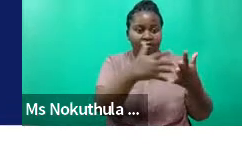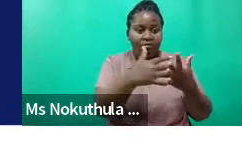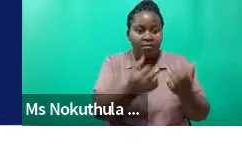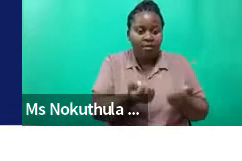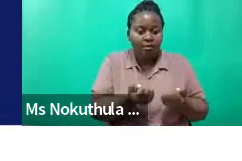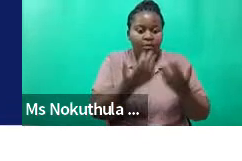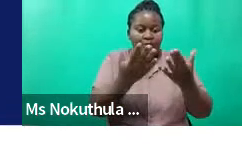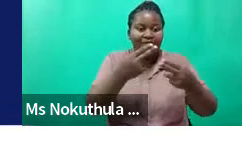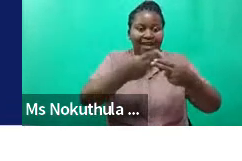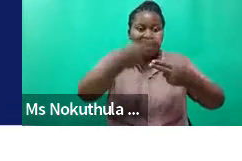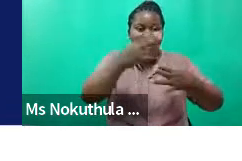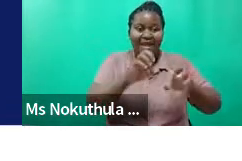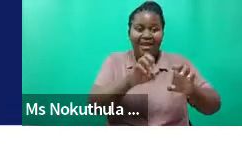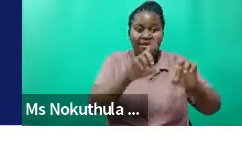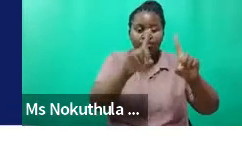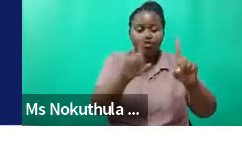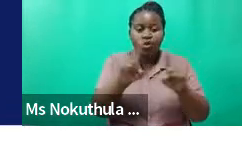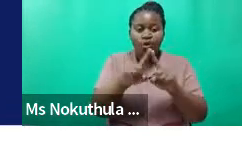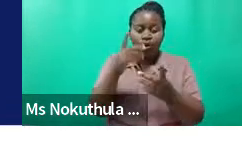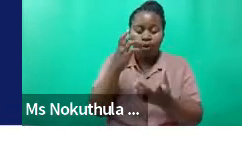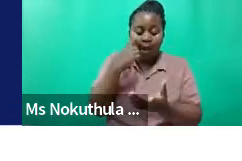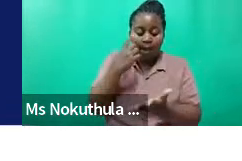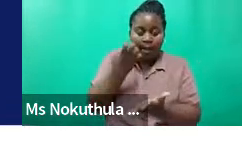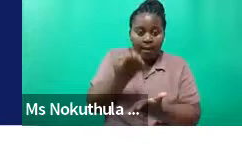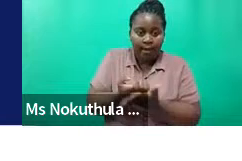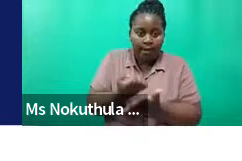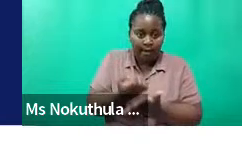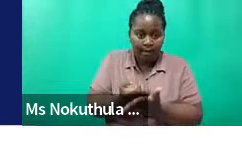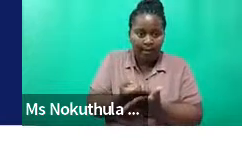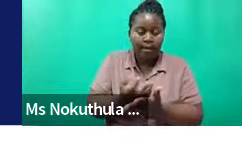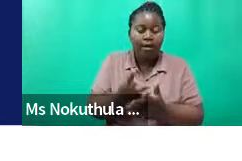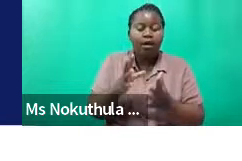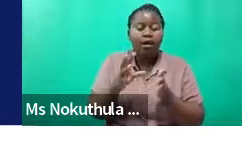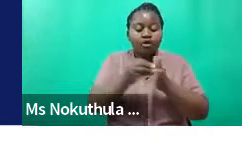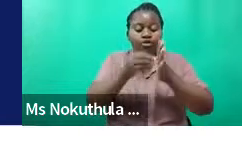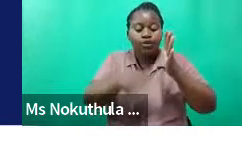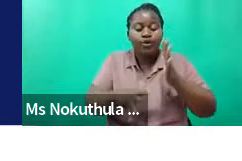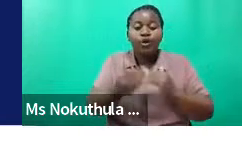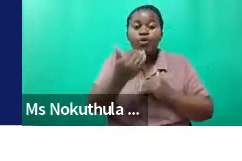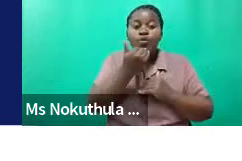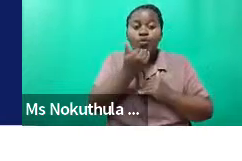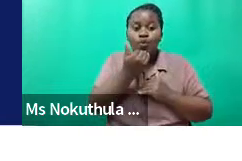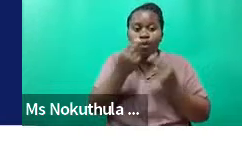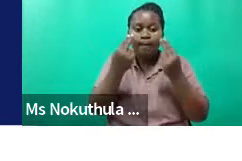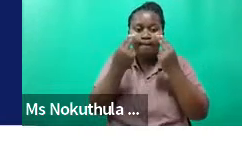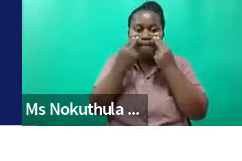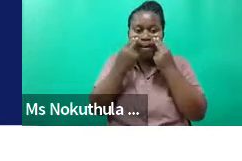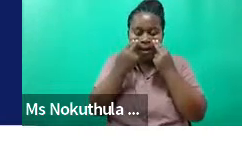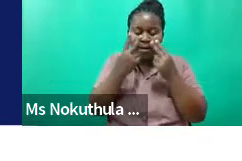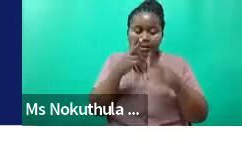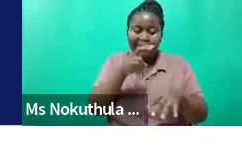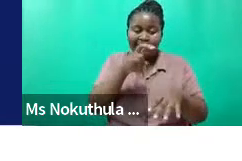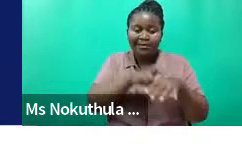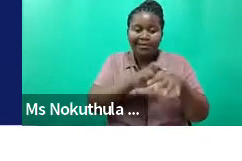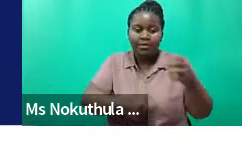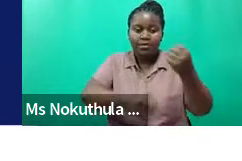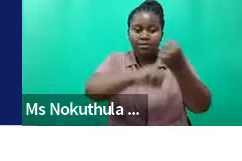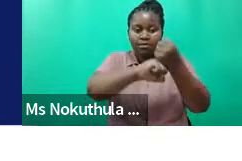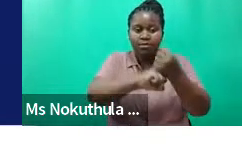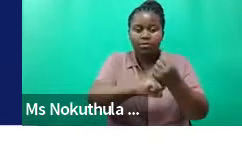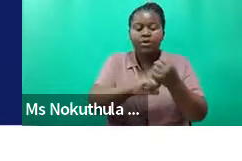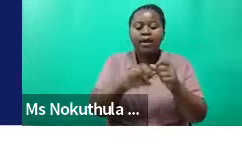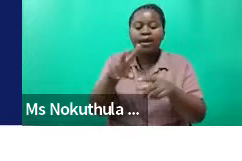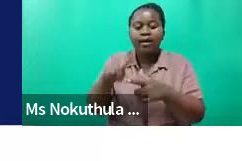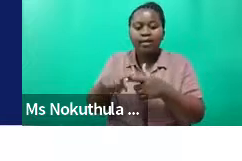or evidence of the extent to which students who are partially sighted need support. We are then able